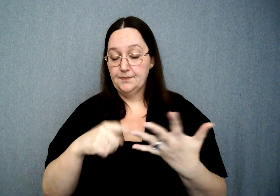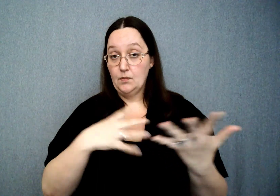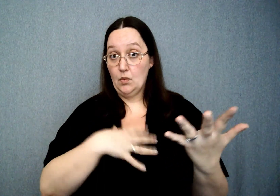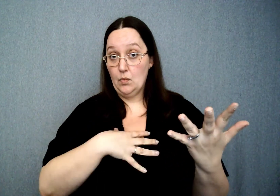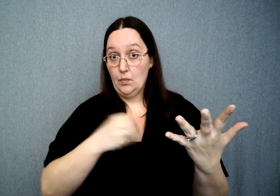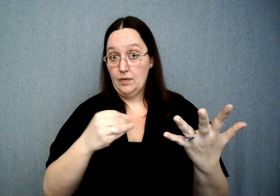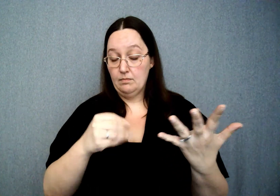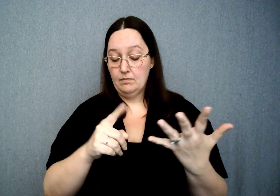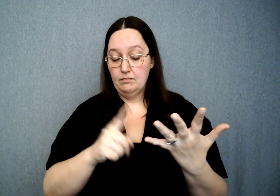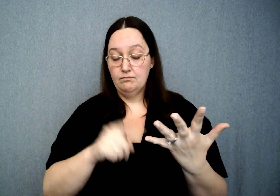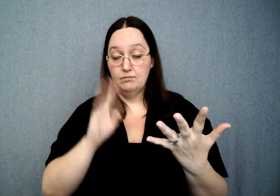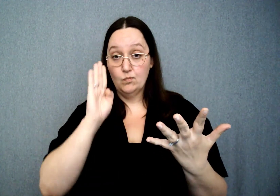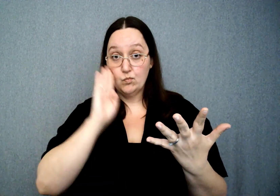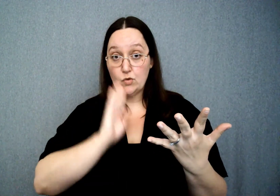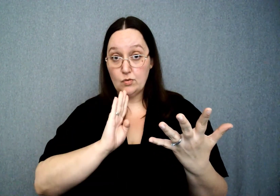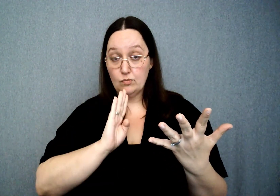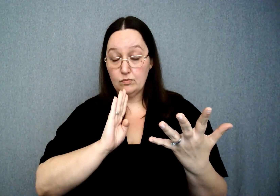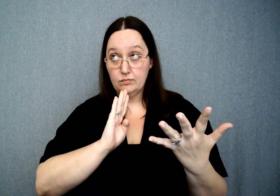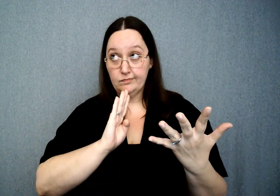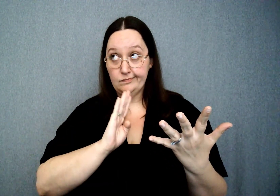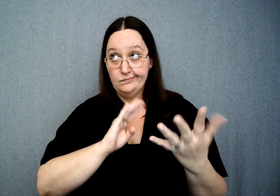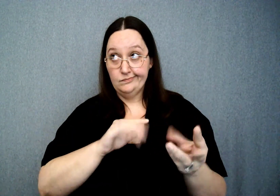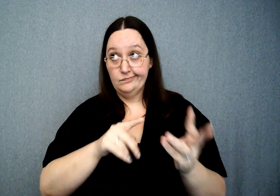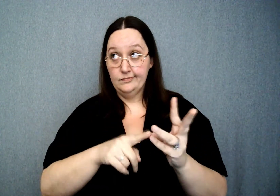pink, white, brown,